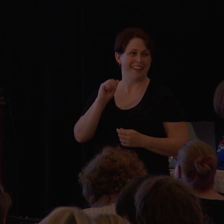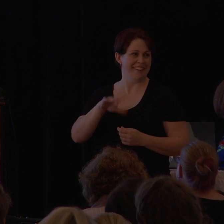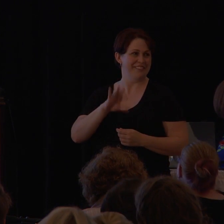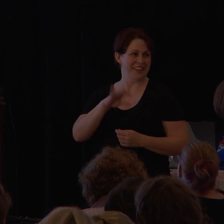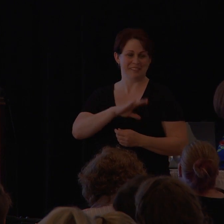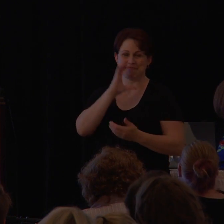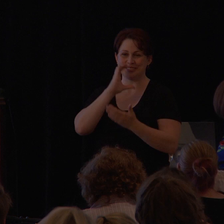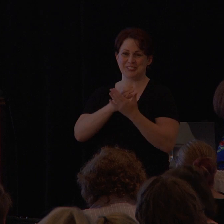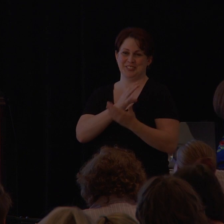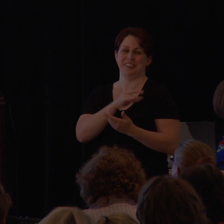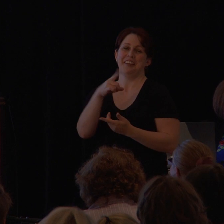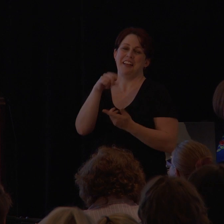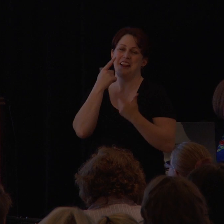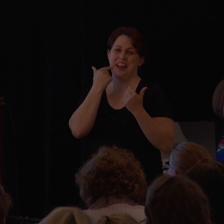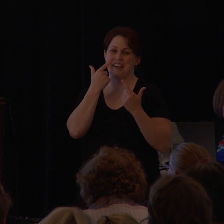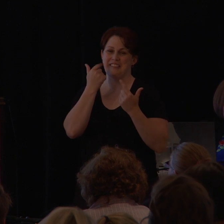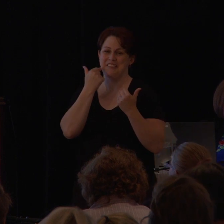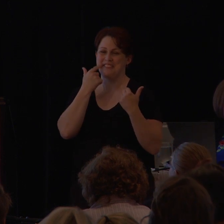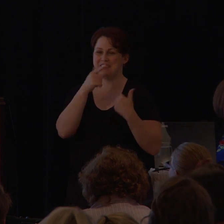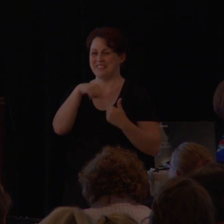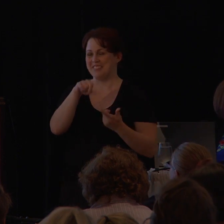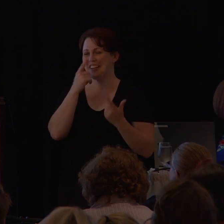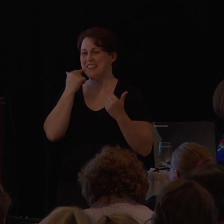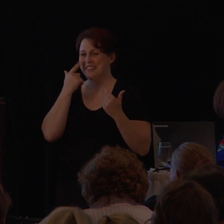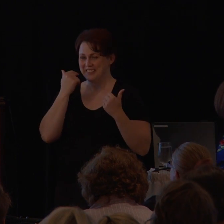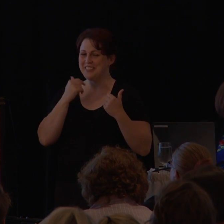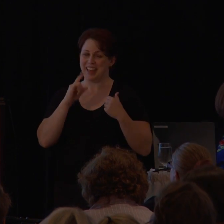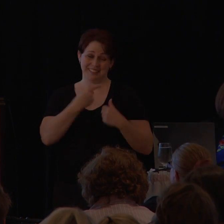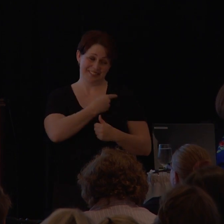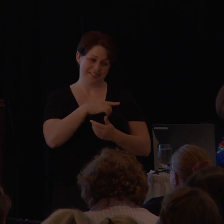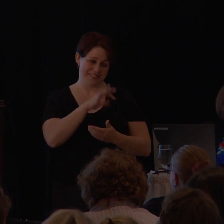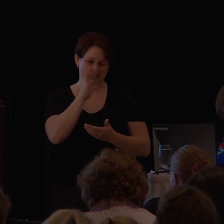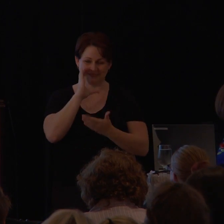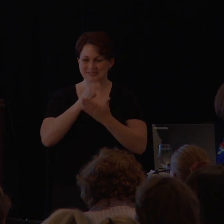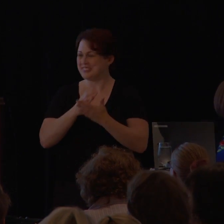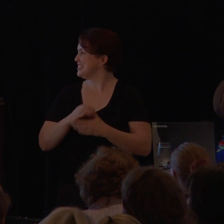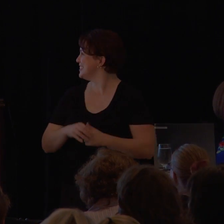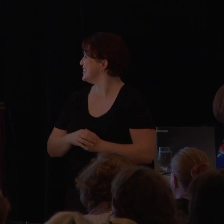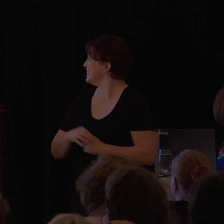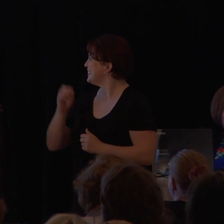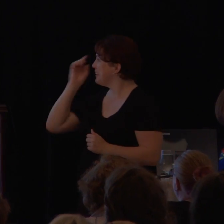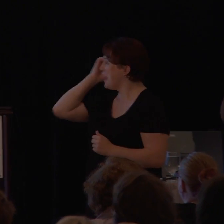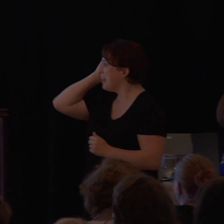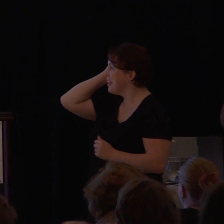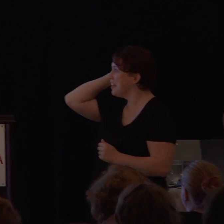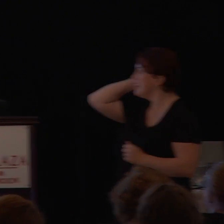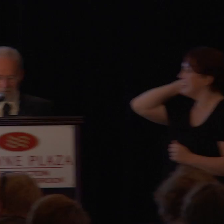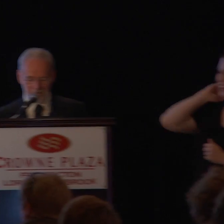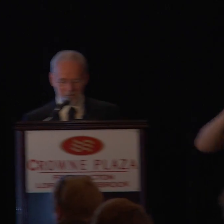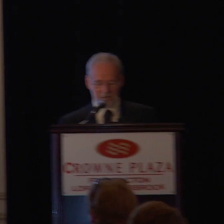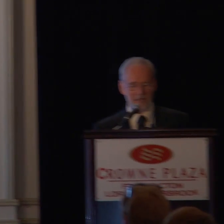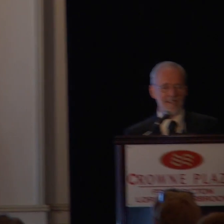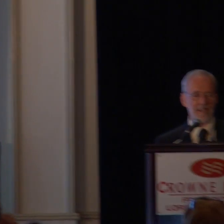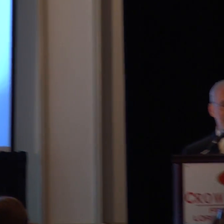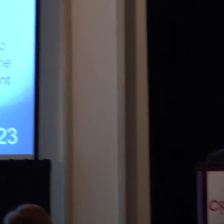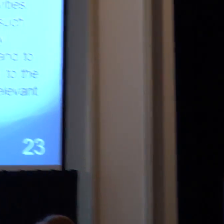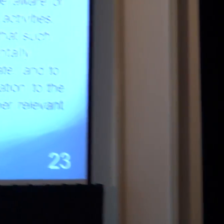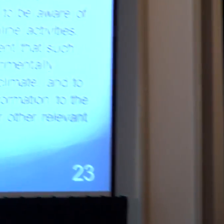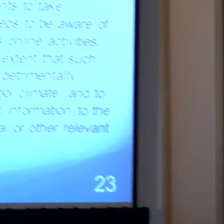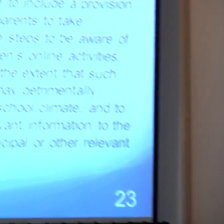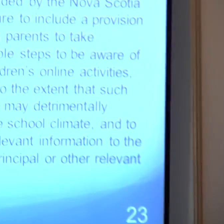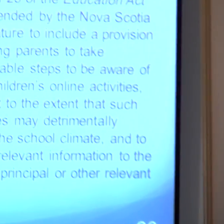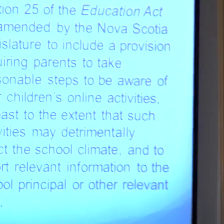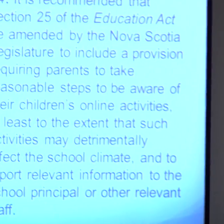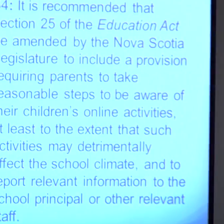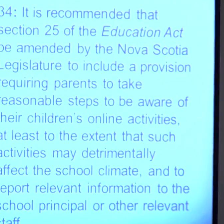sure anyone with parents sort of recognize this, and students recognize this in 2 ways. One, the lack of getting through to the connected